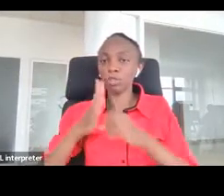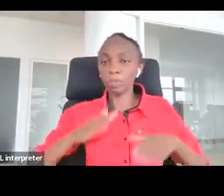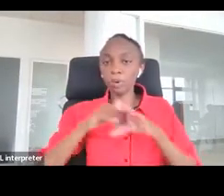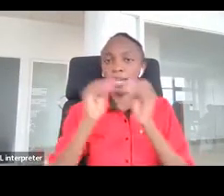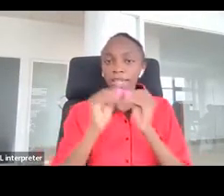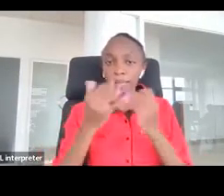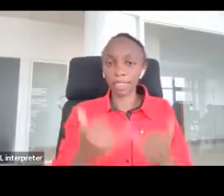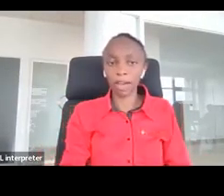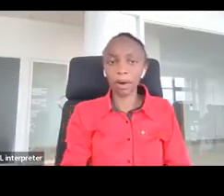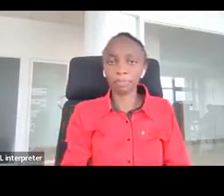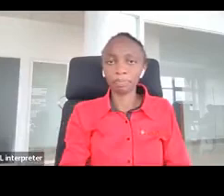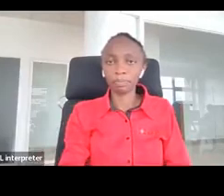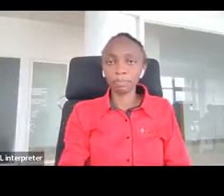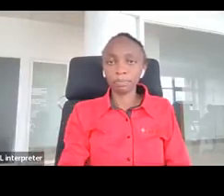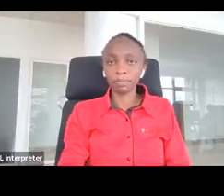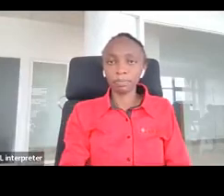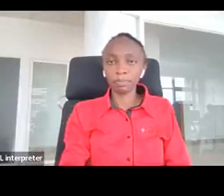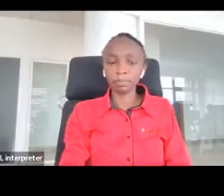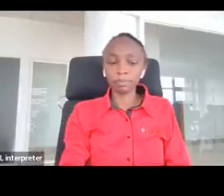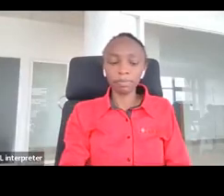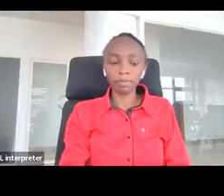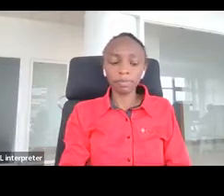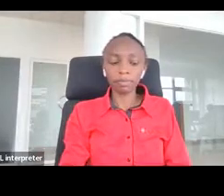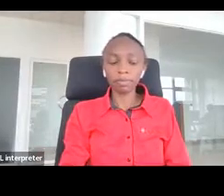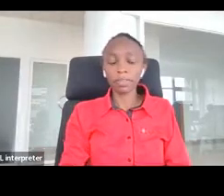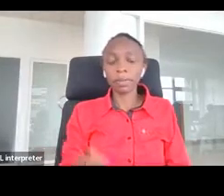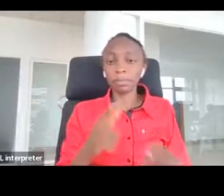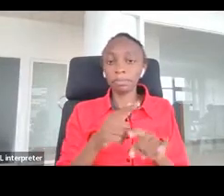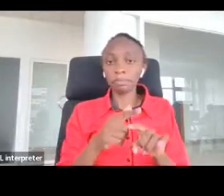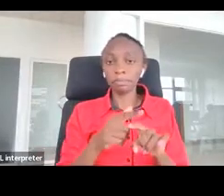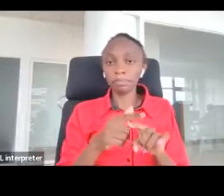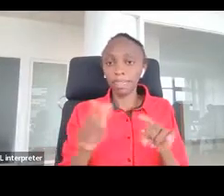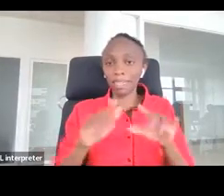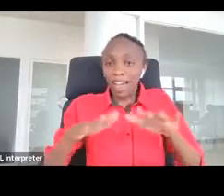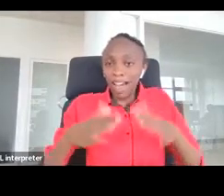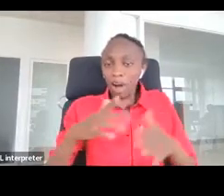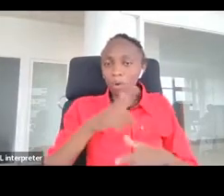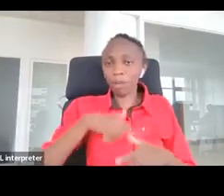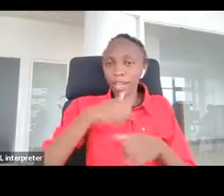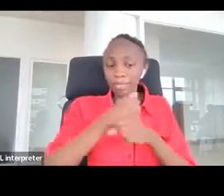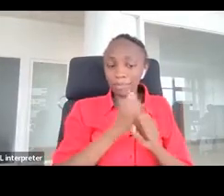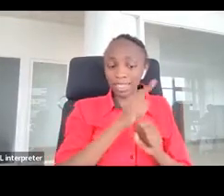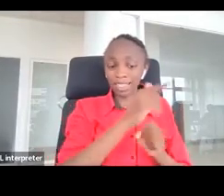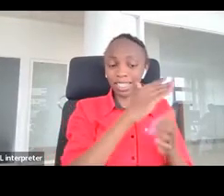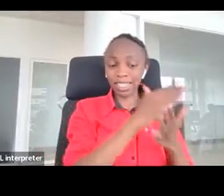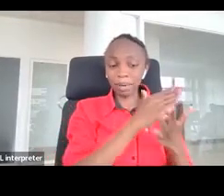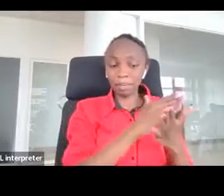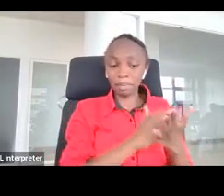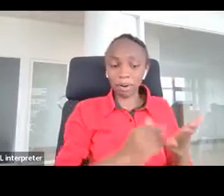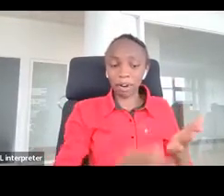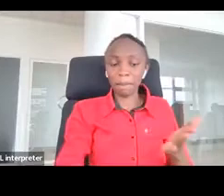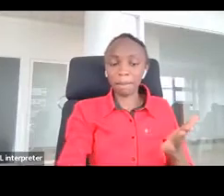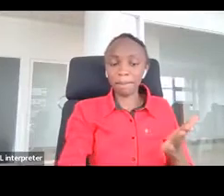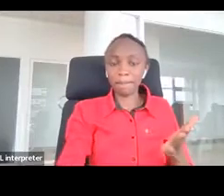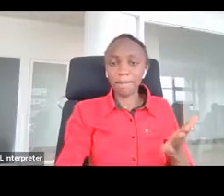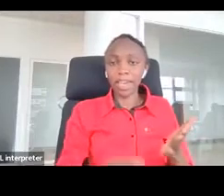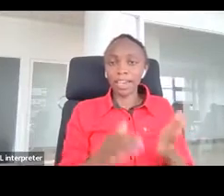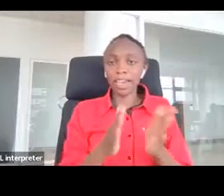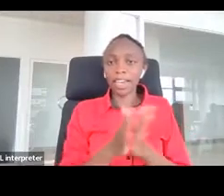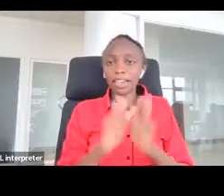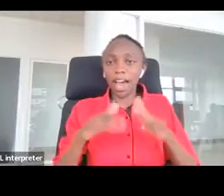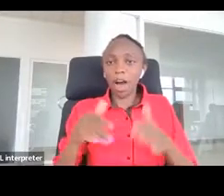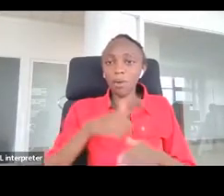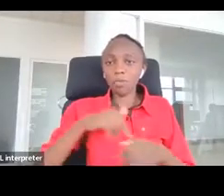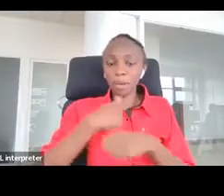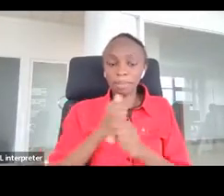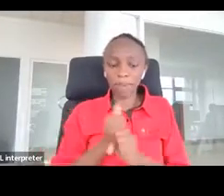this theme of how we make this program and how we make reading, and